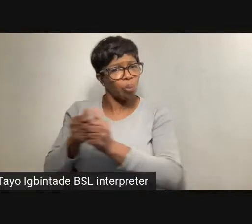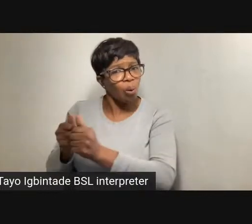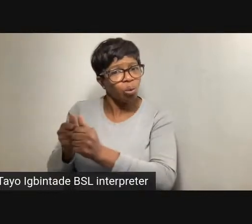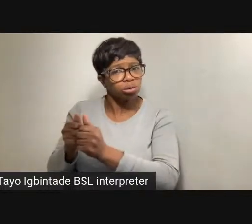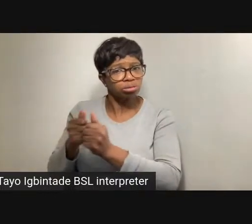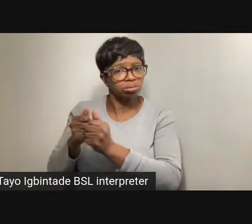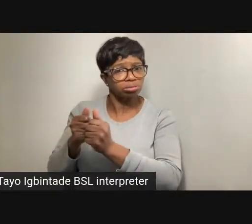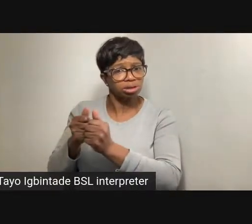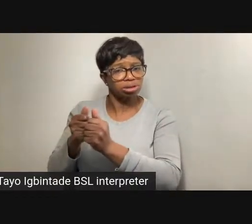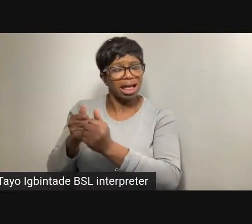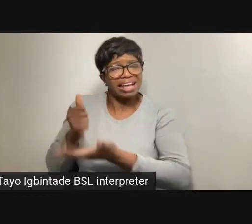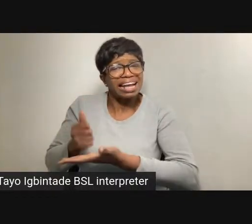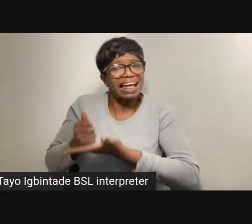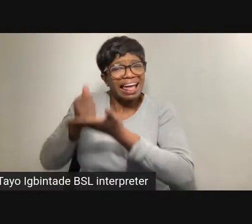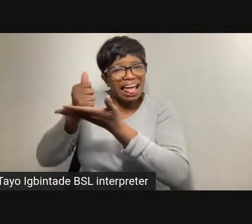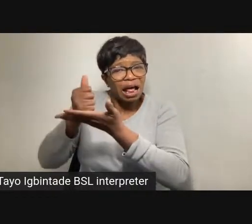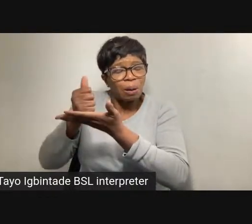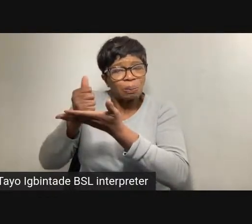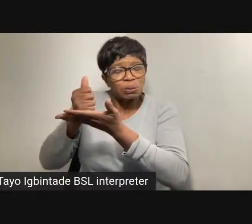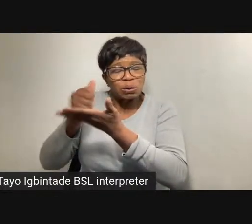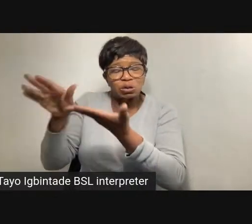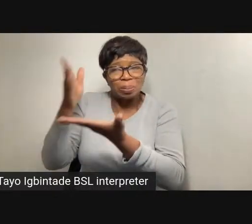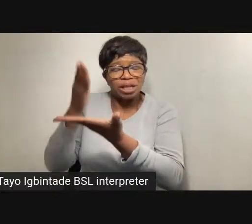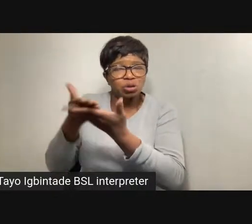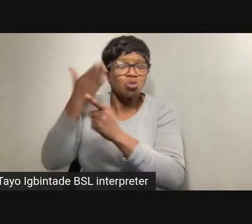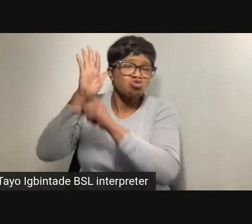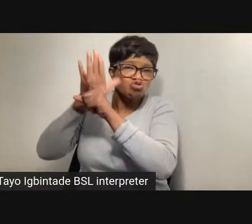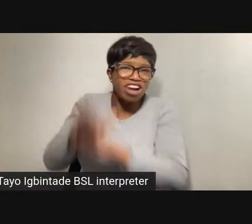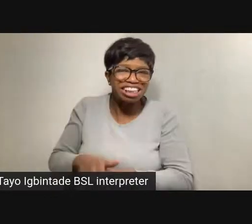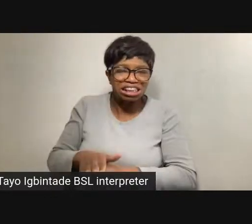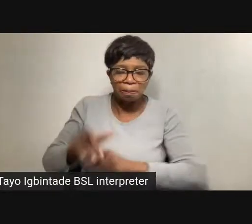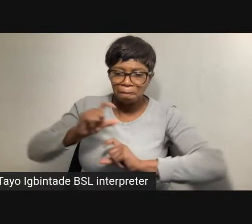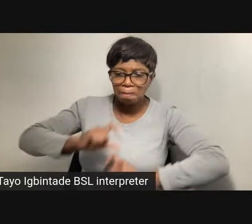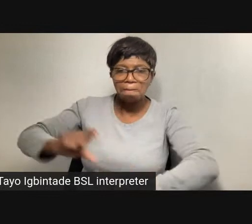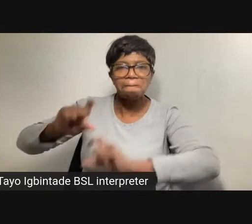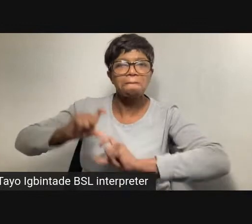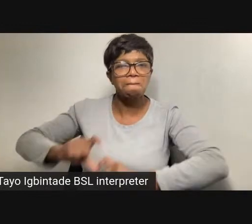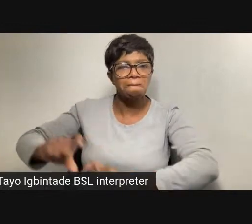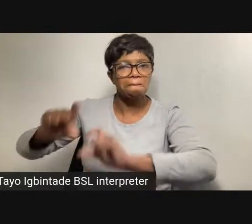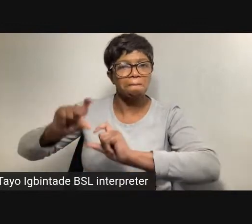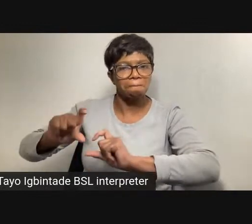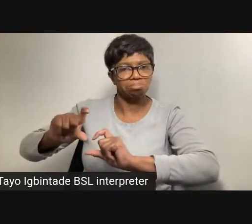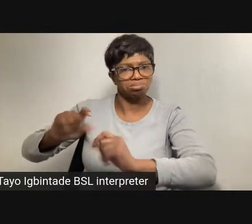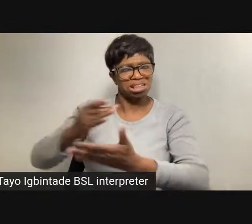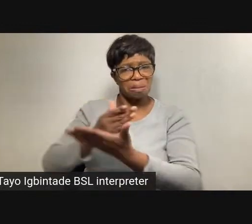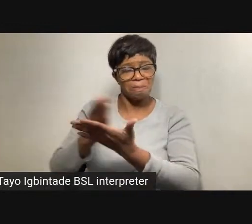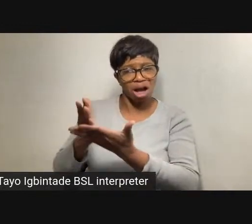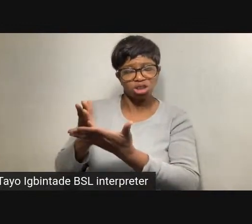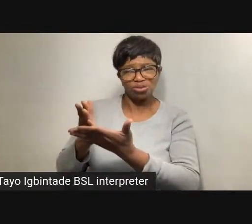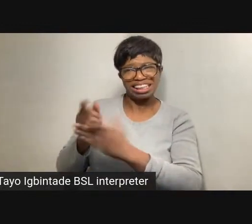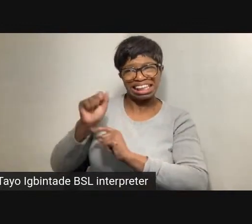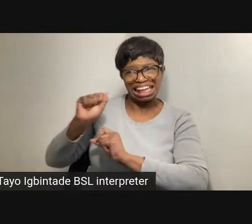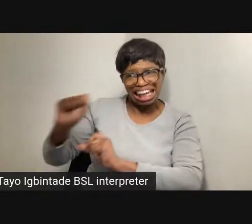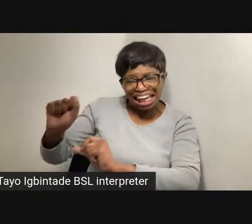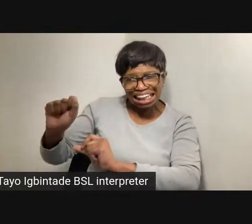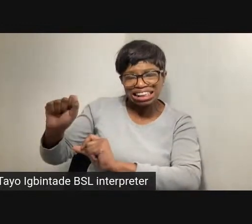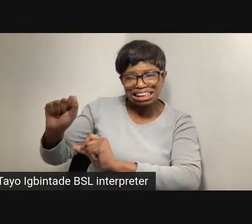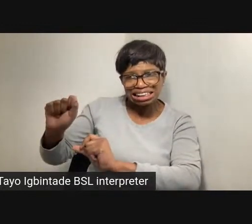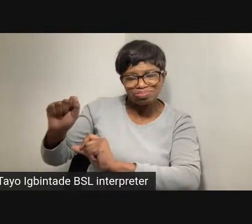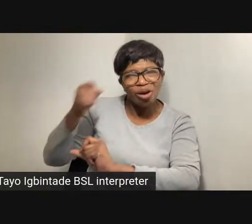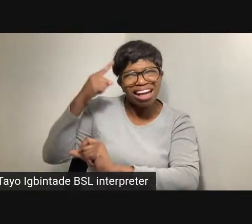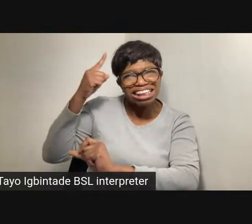thread that has helped to crystallize racism. As part of its own logic of